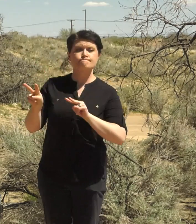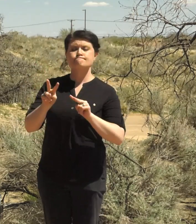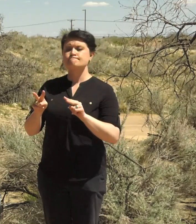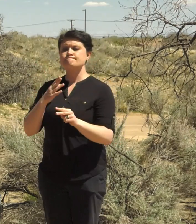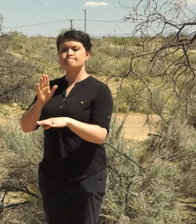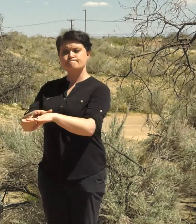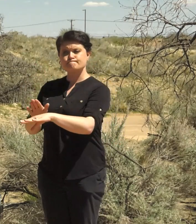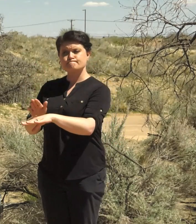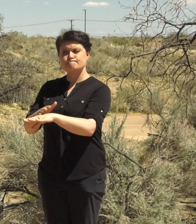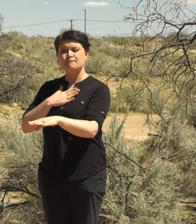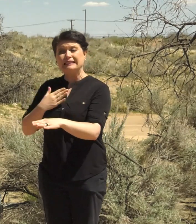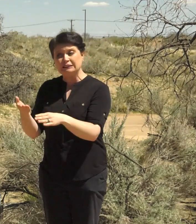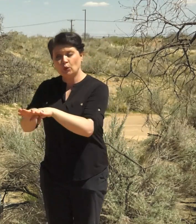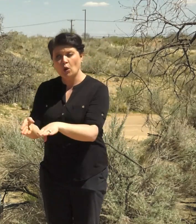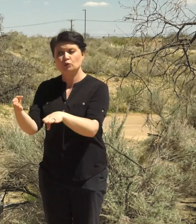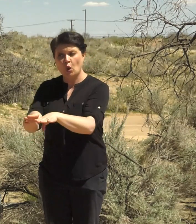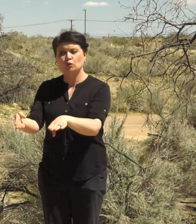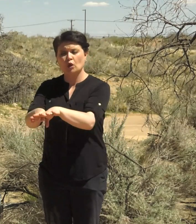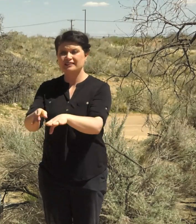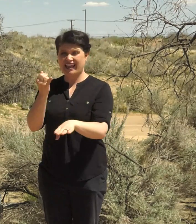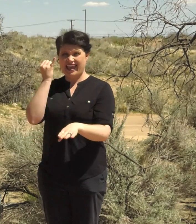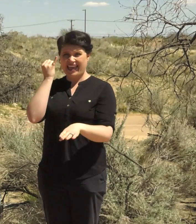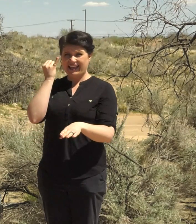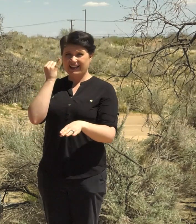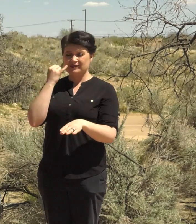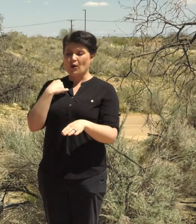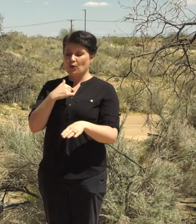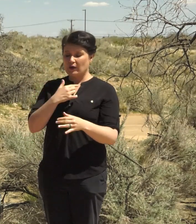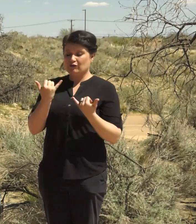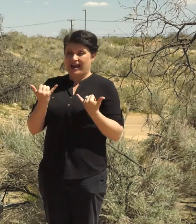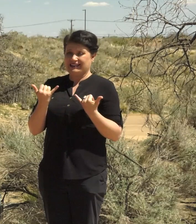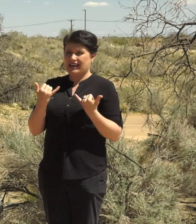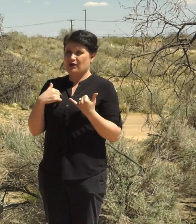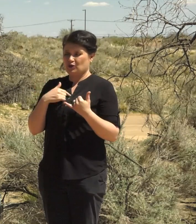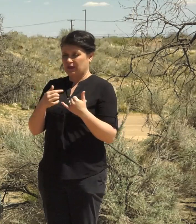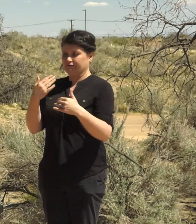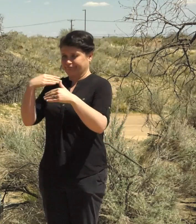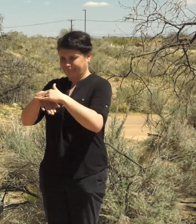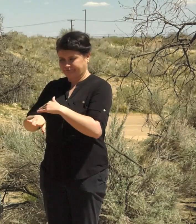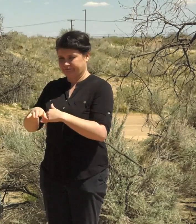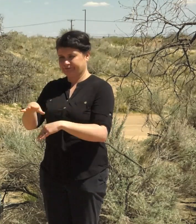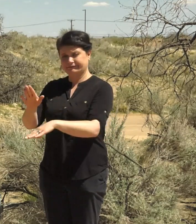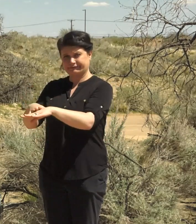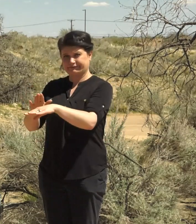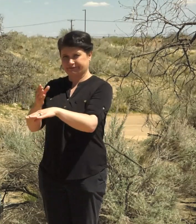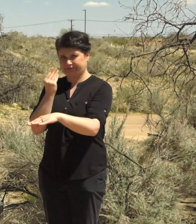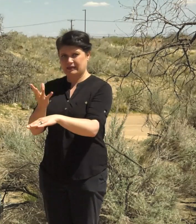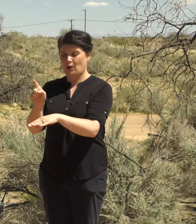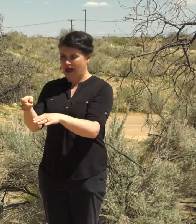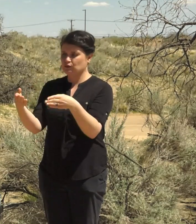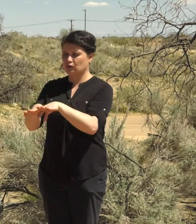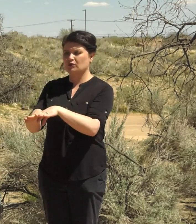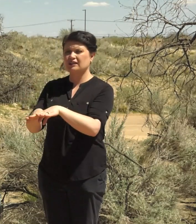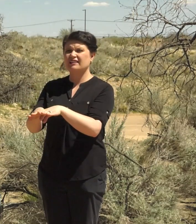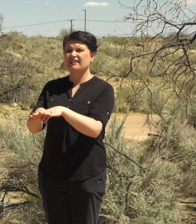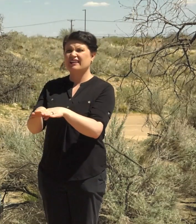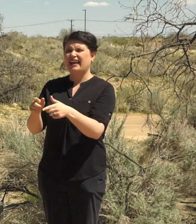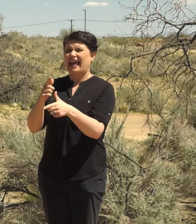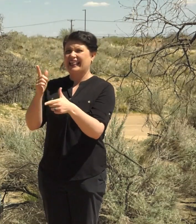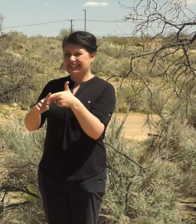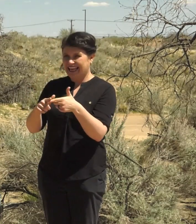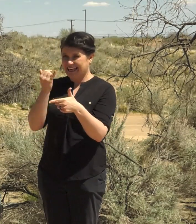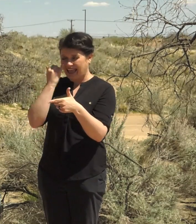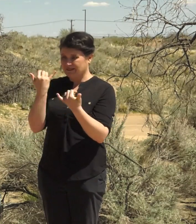that phase now where we're visiting these businesses and telling them to close and giving them a chance to do the right thing now before we have to actually force